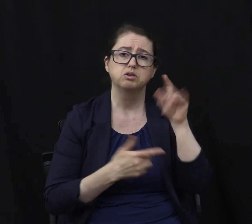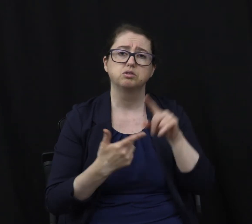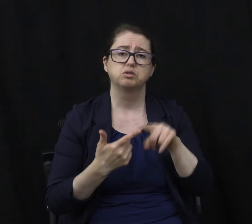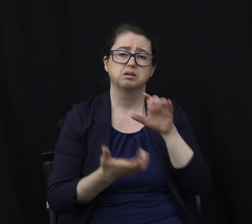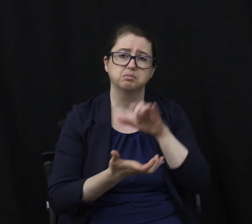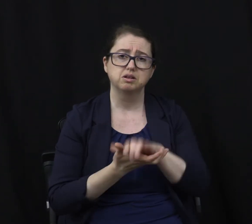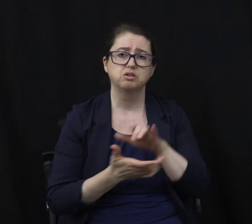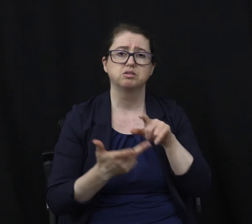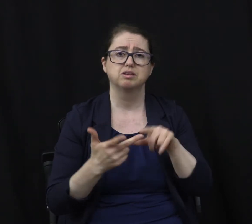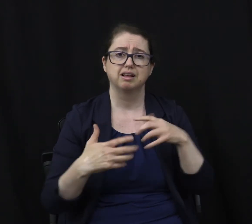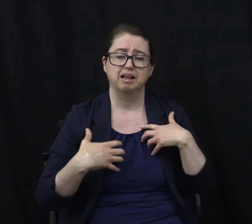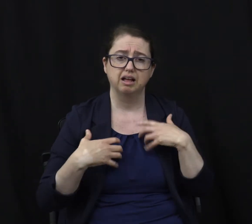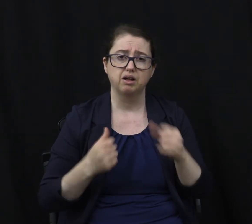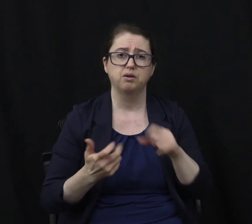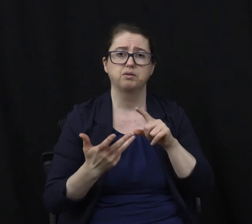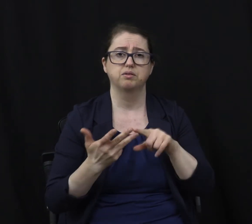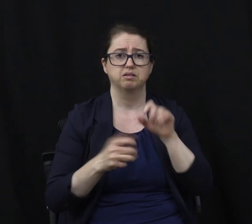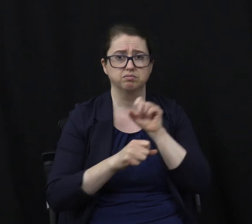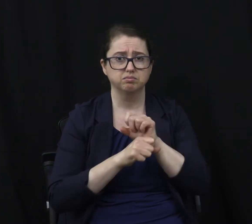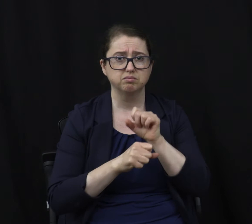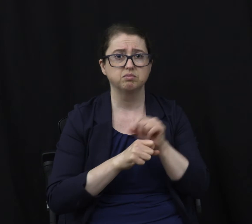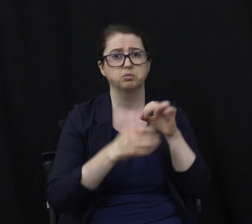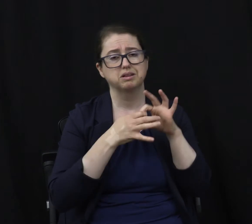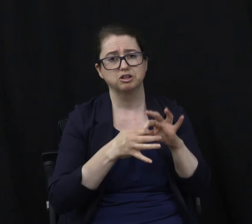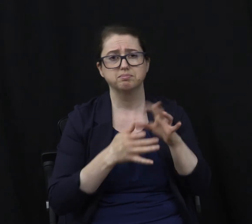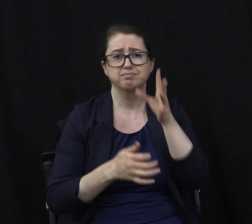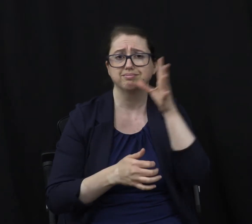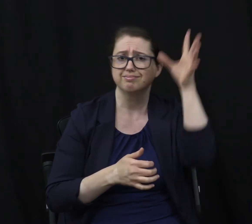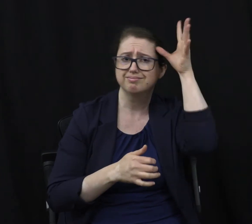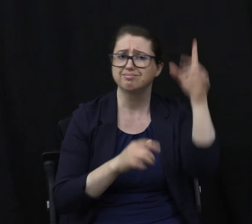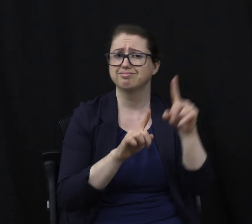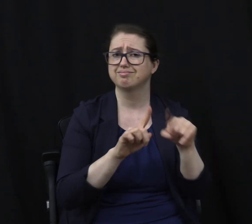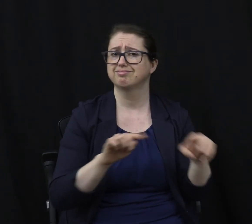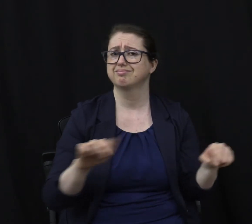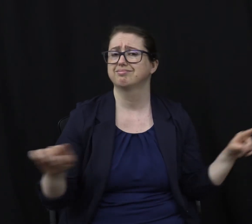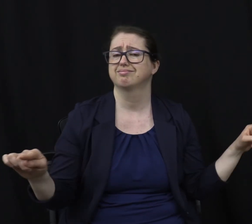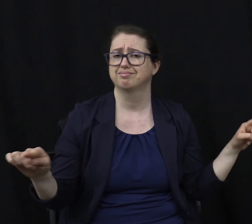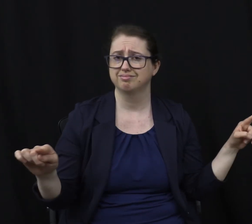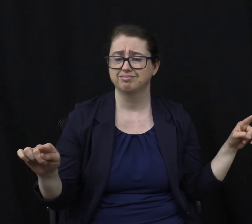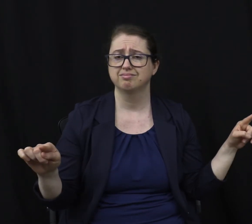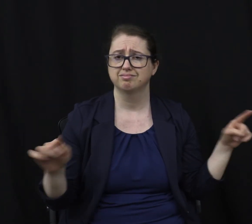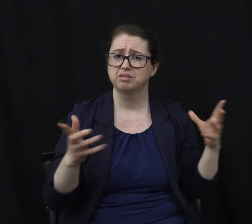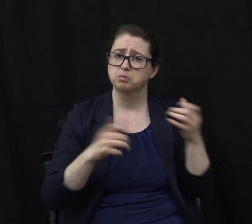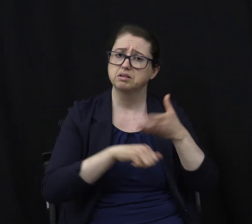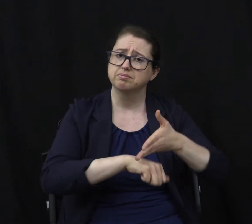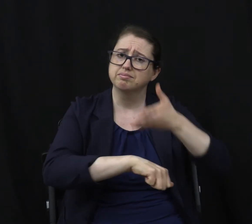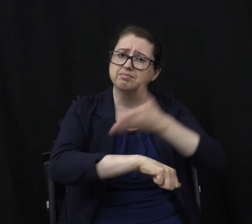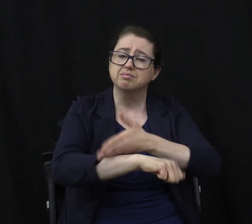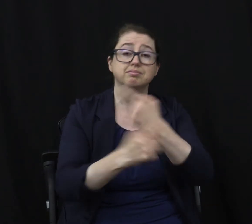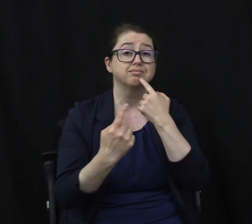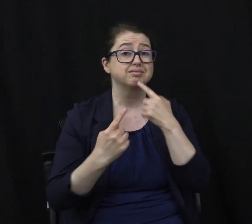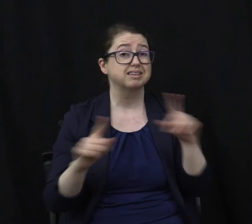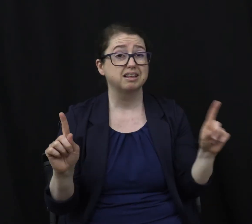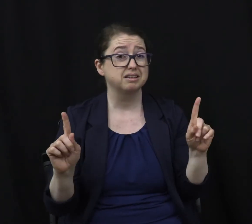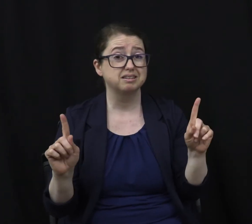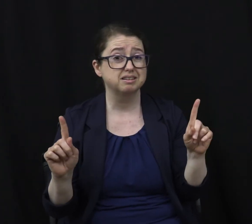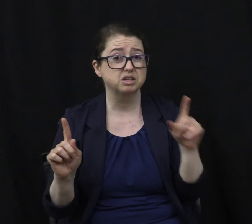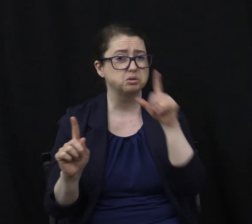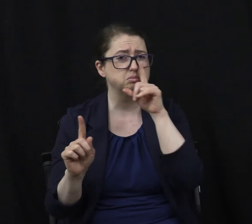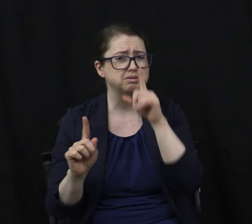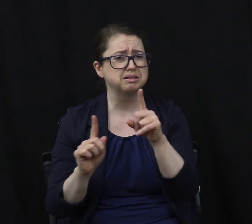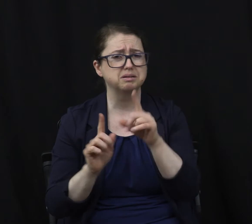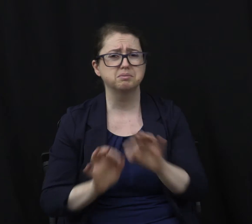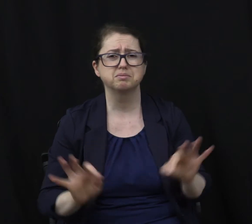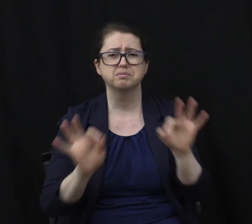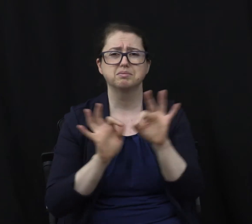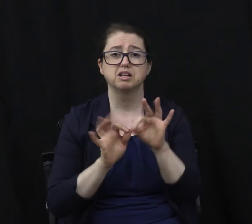finance, relationships, parenting, etc. What's amazing about success is that success leaves clues. You